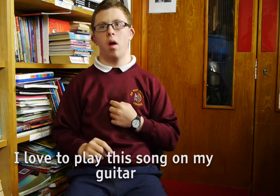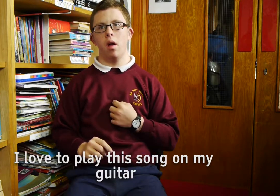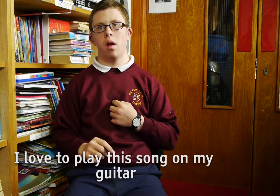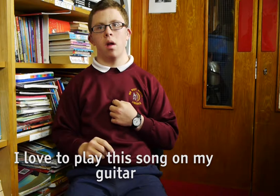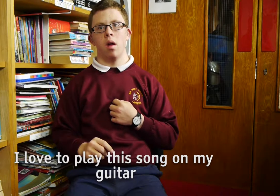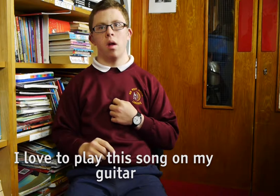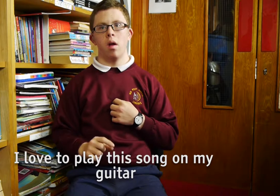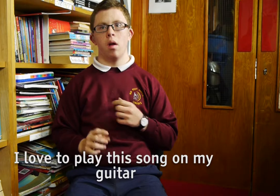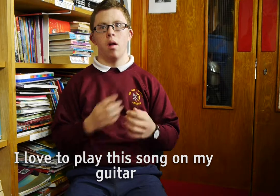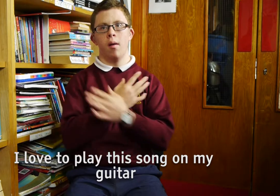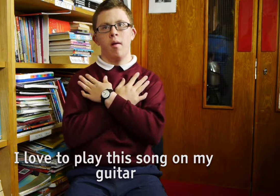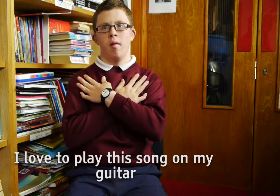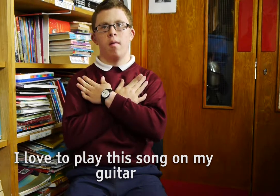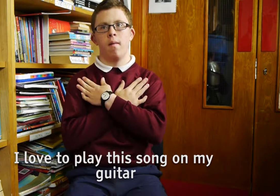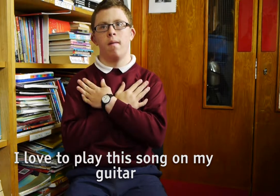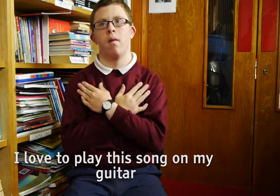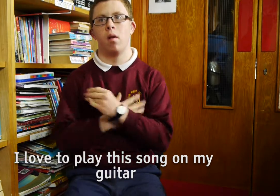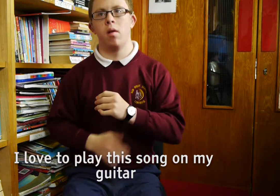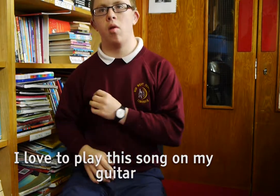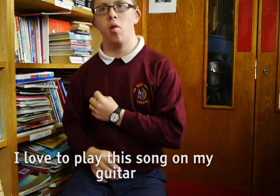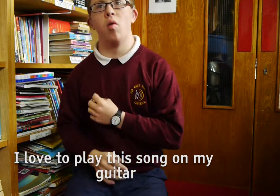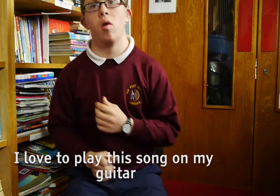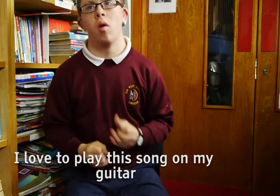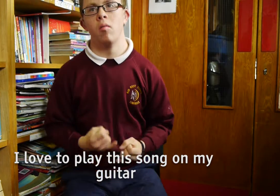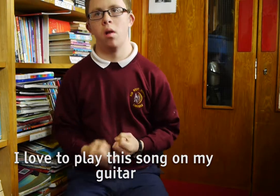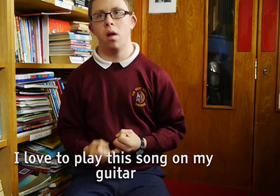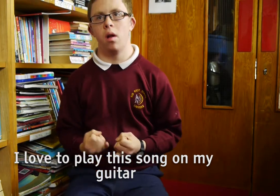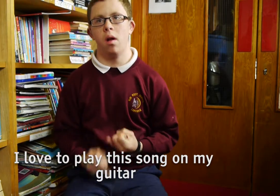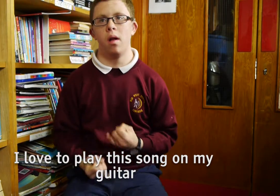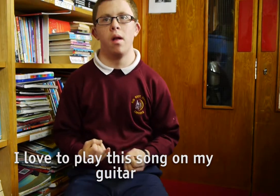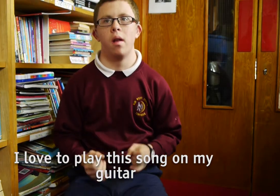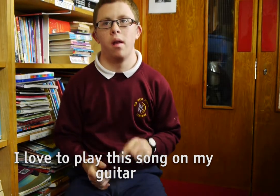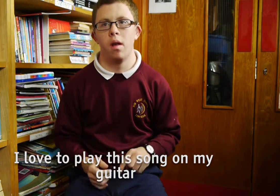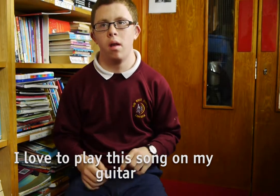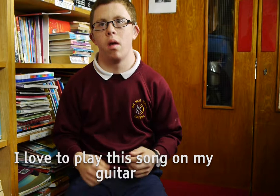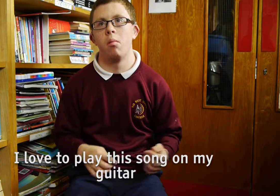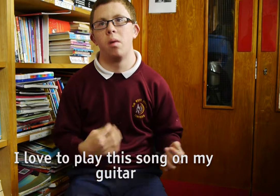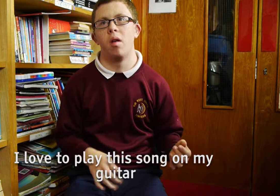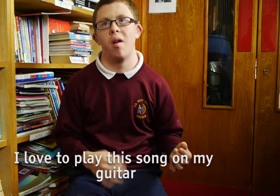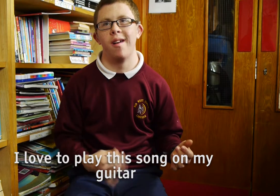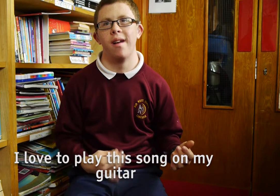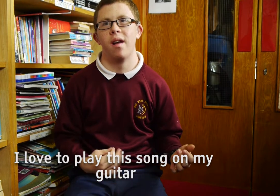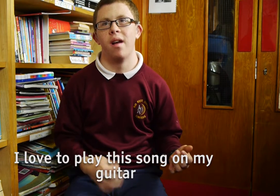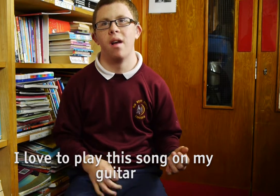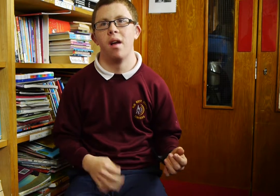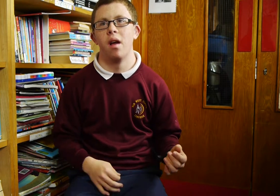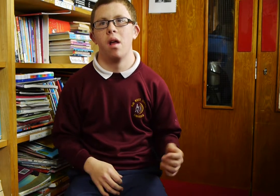I love to play this song.